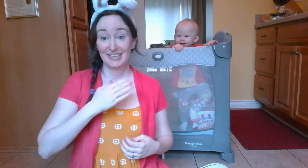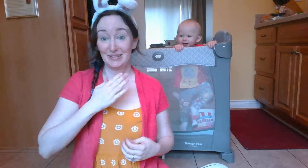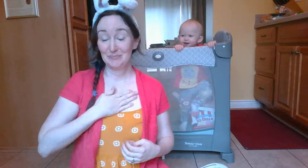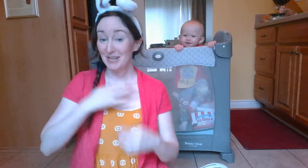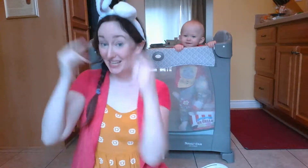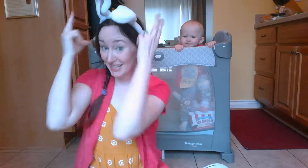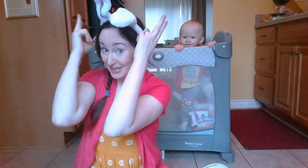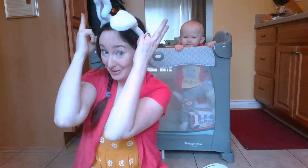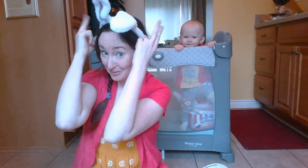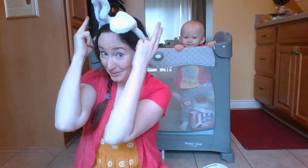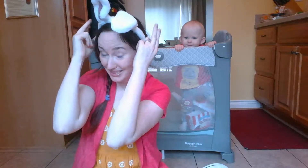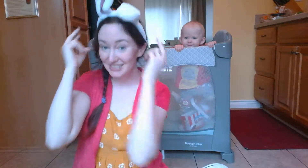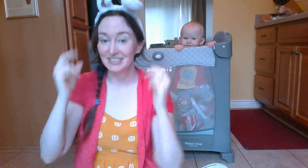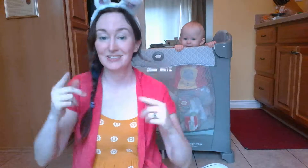at my ears.